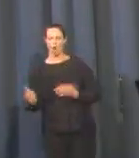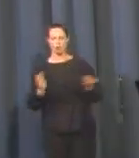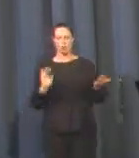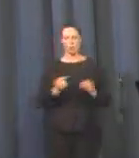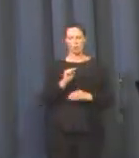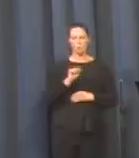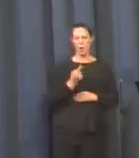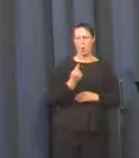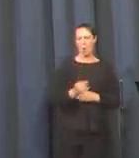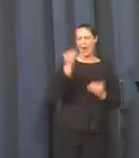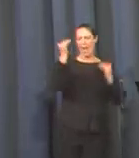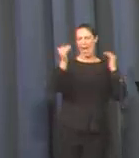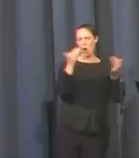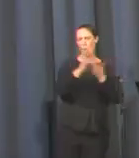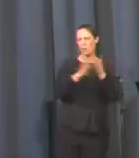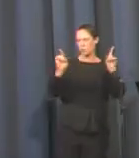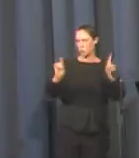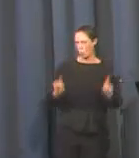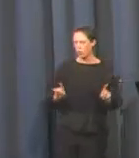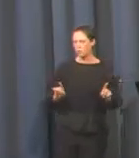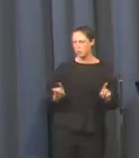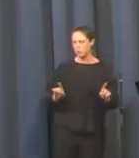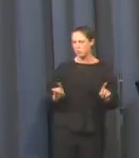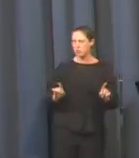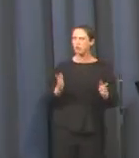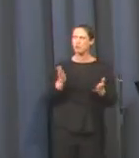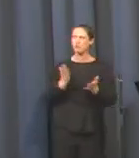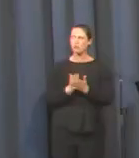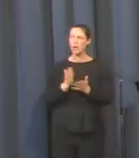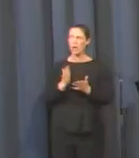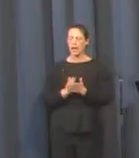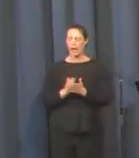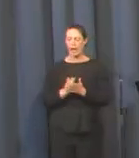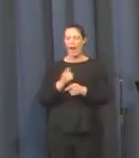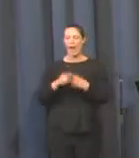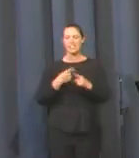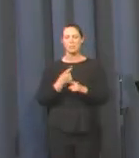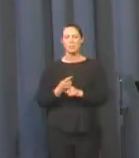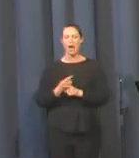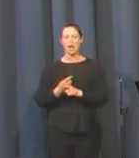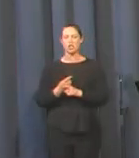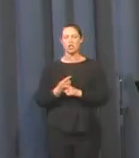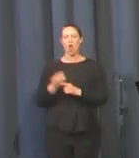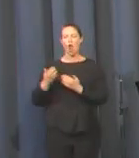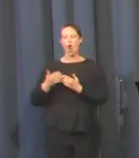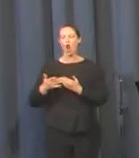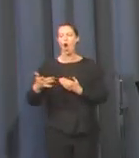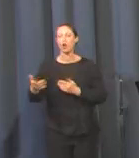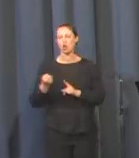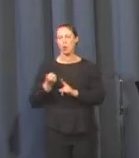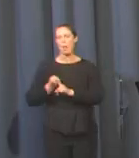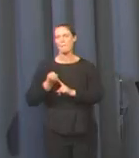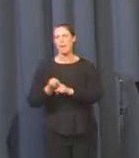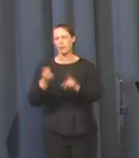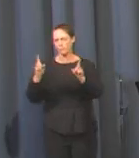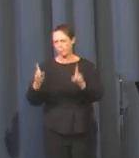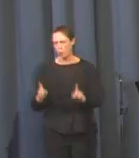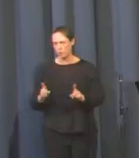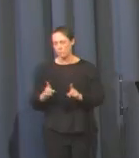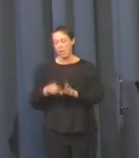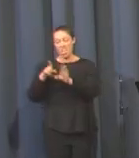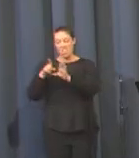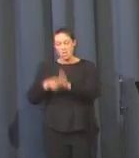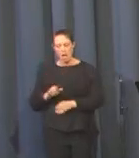level of 0.1 in an adult, it's really about risk of longer-term effects. So for very young